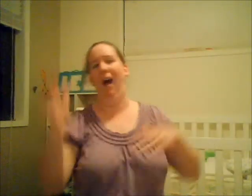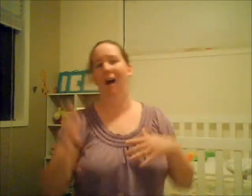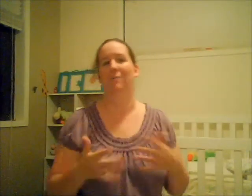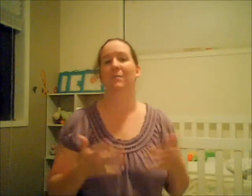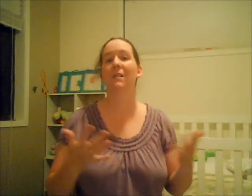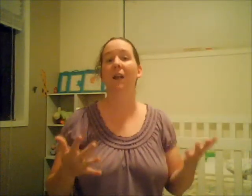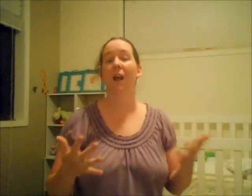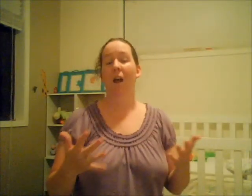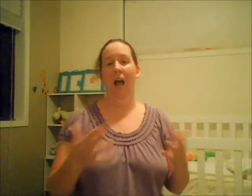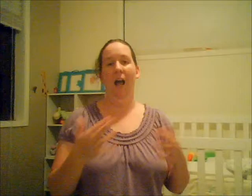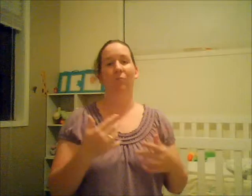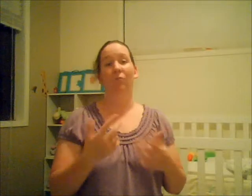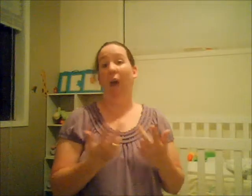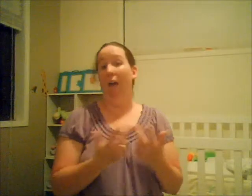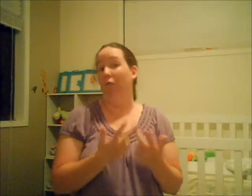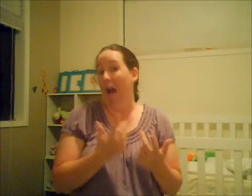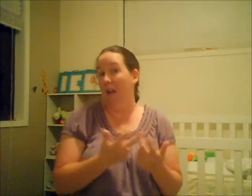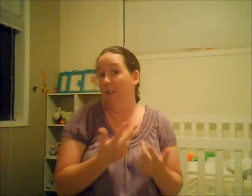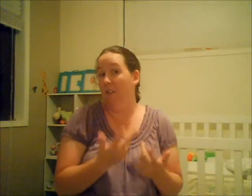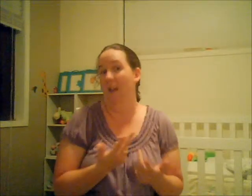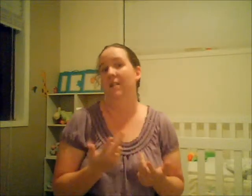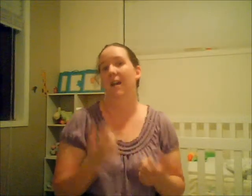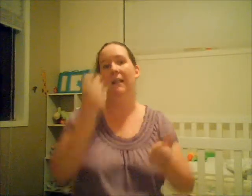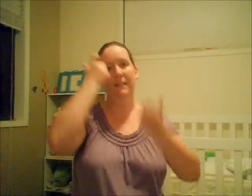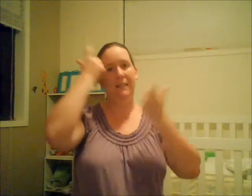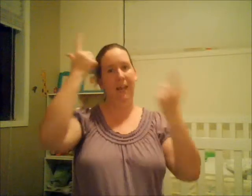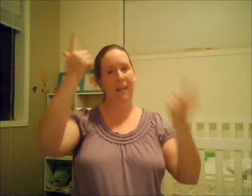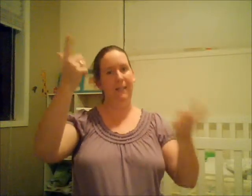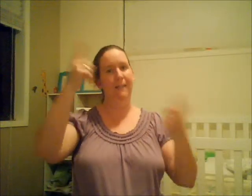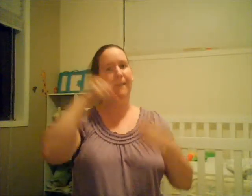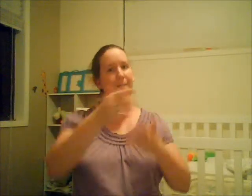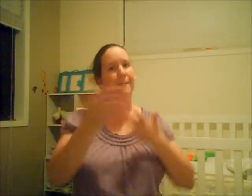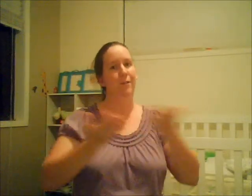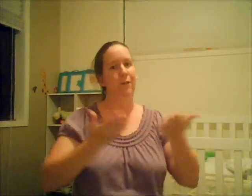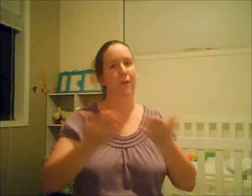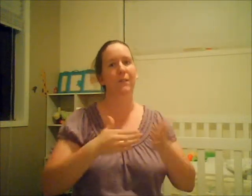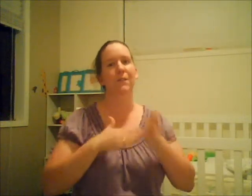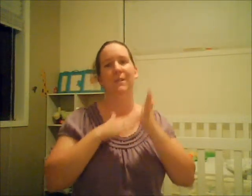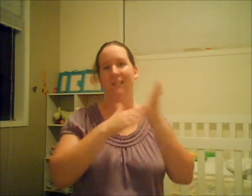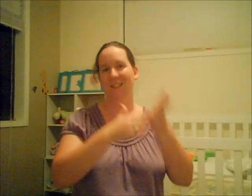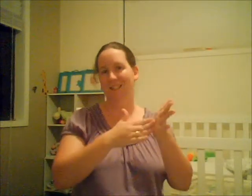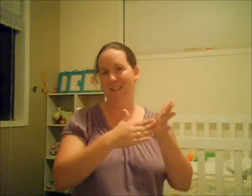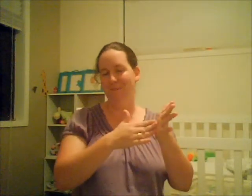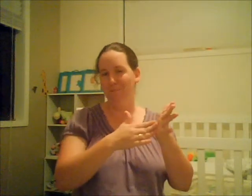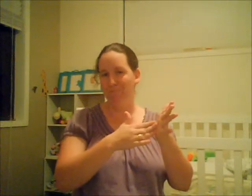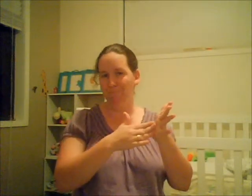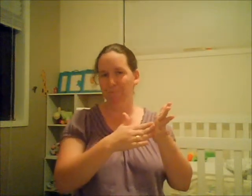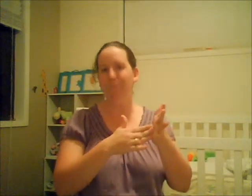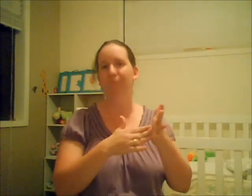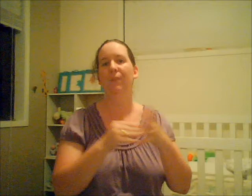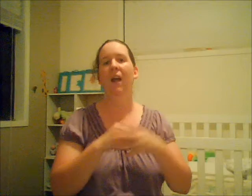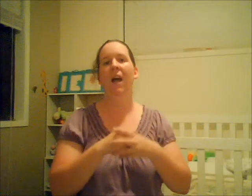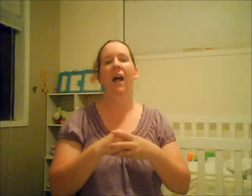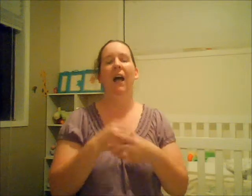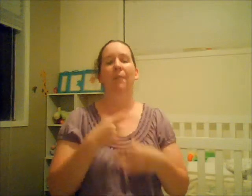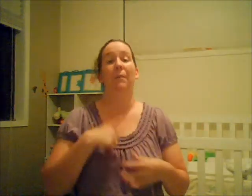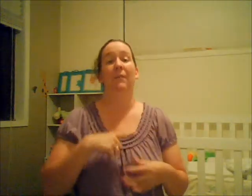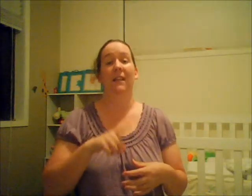arm, rather than understanding that this is a service to assist. I believe